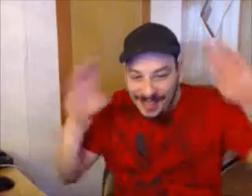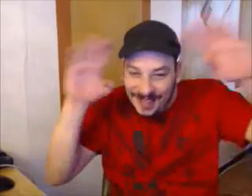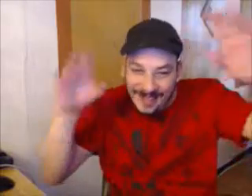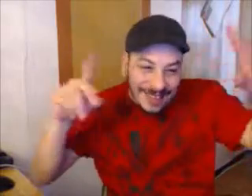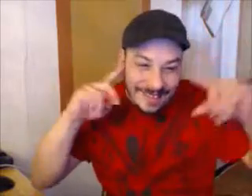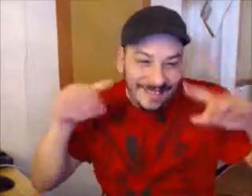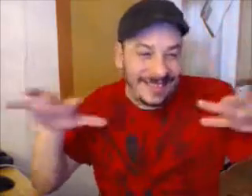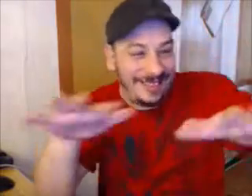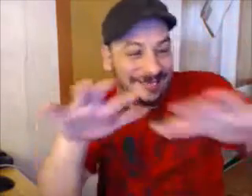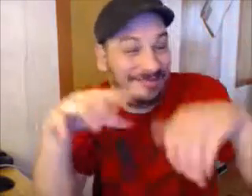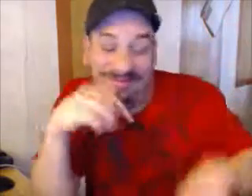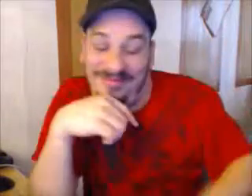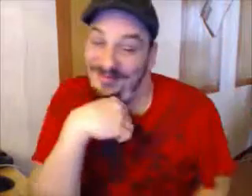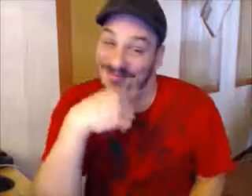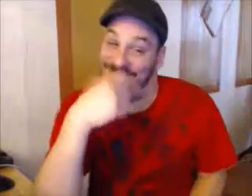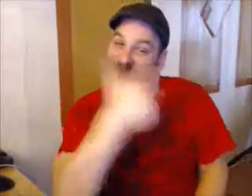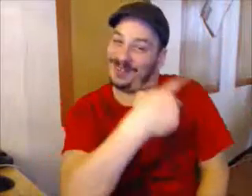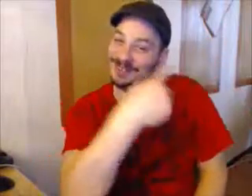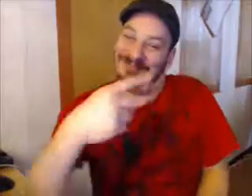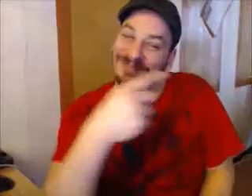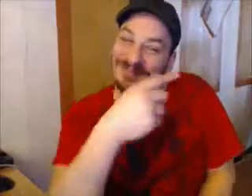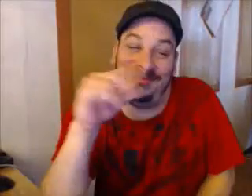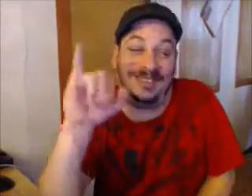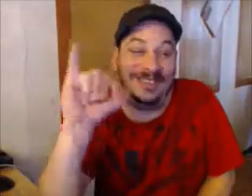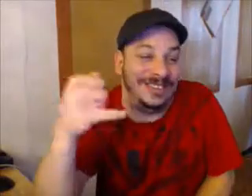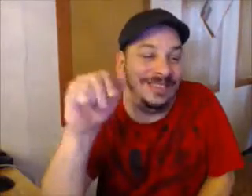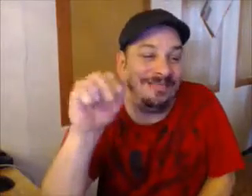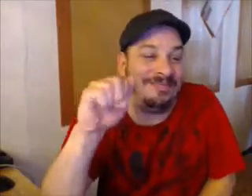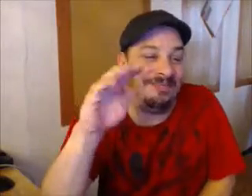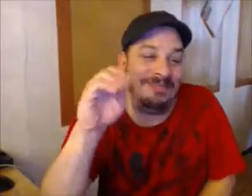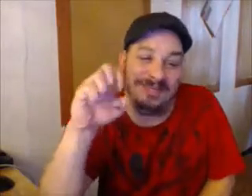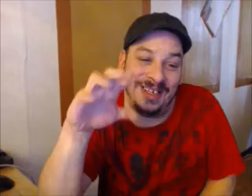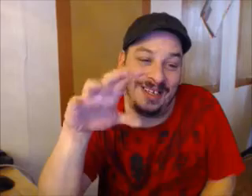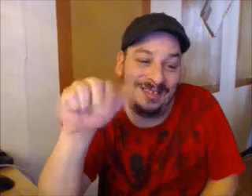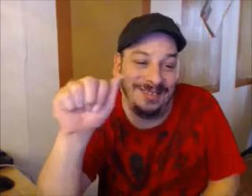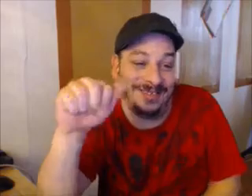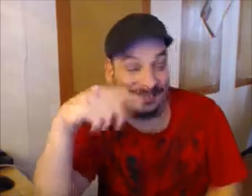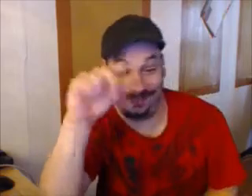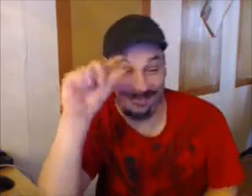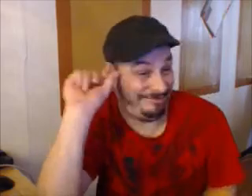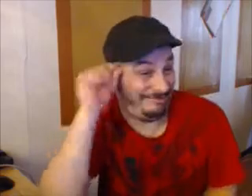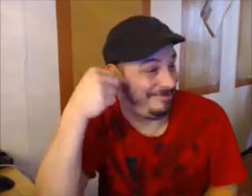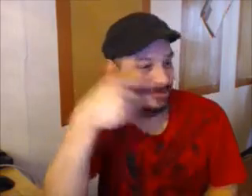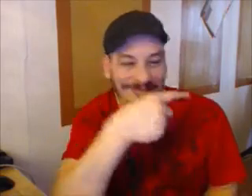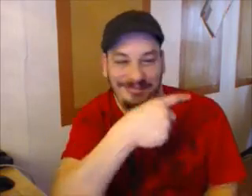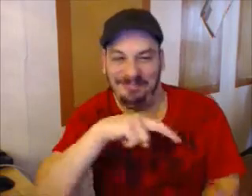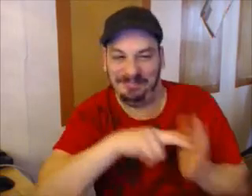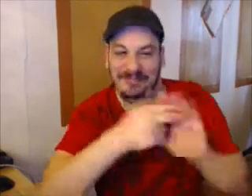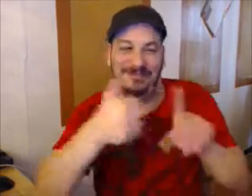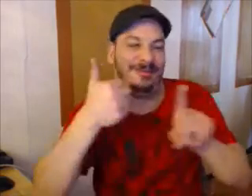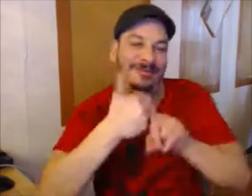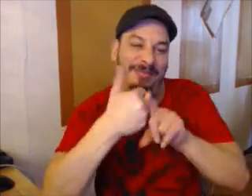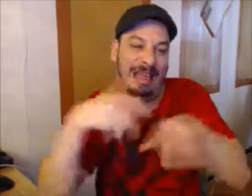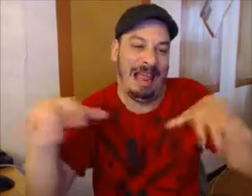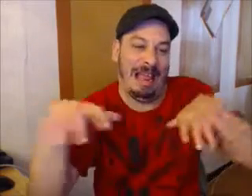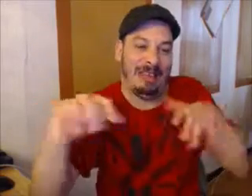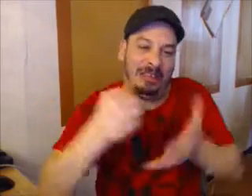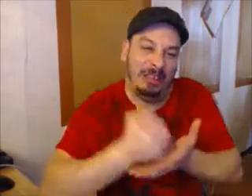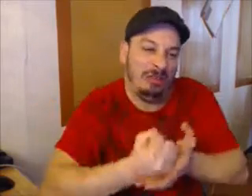to chase ever higher spending is a fool's errand. What we need to do is have that balanced approach that we've all been talking about. Which again